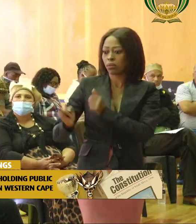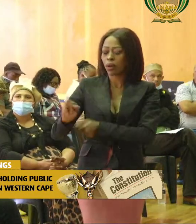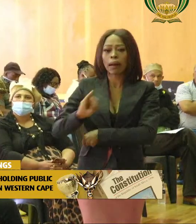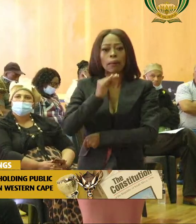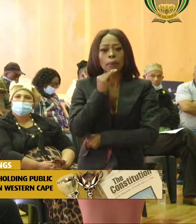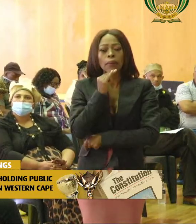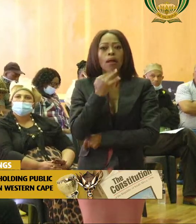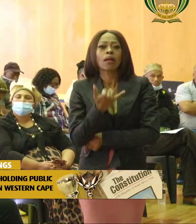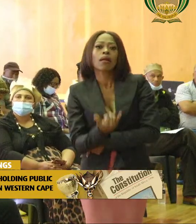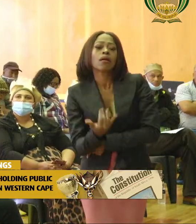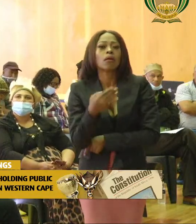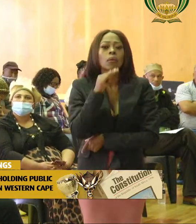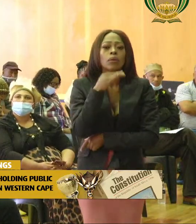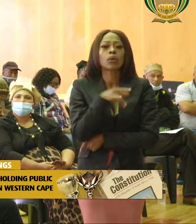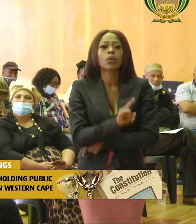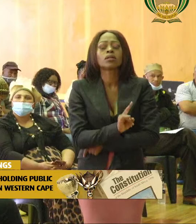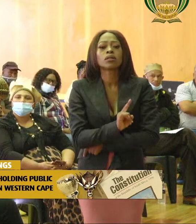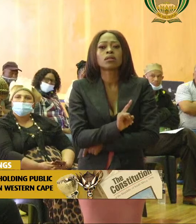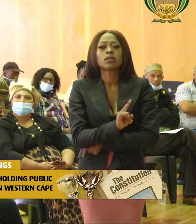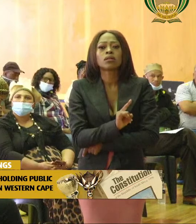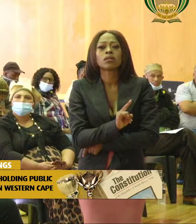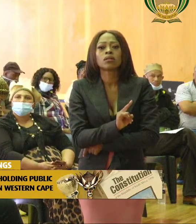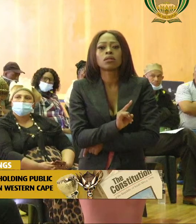ngaba loo nto ixelela into yoba ngaba sizabana